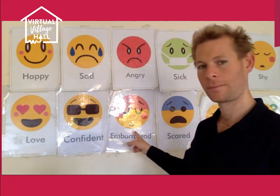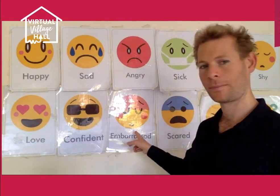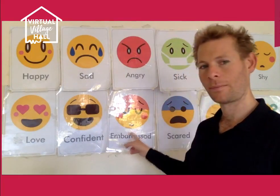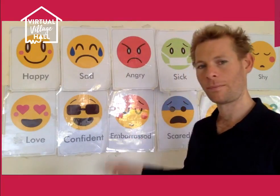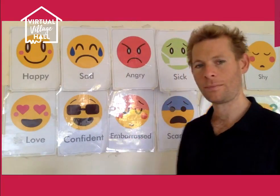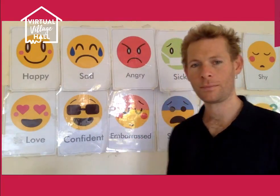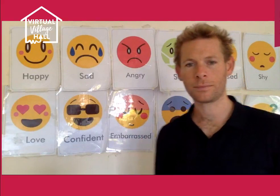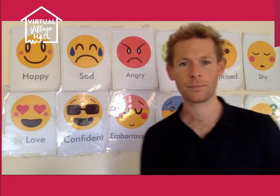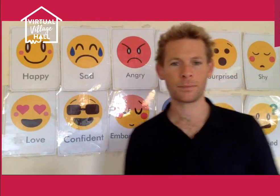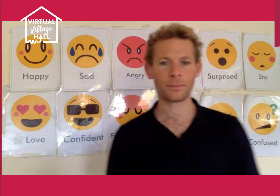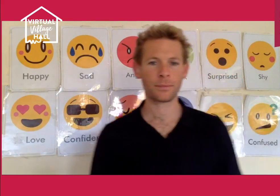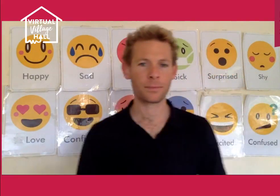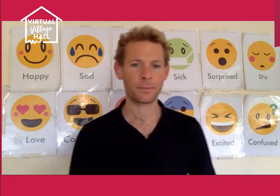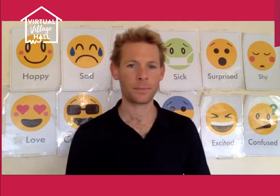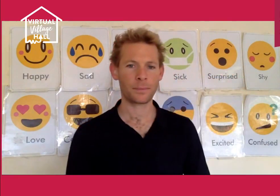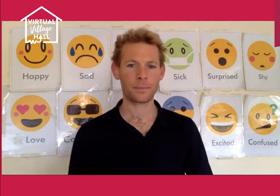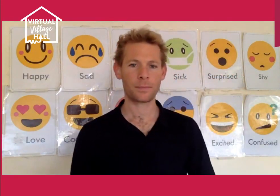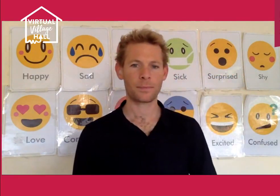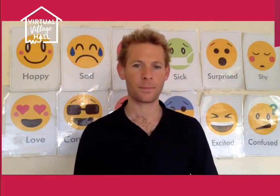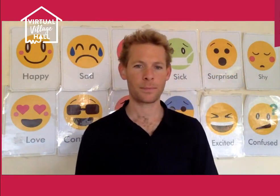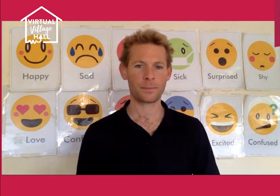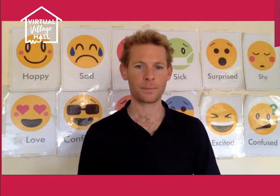What's the sign for embarrassed?